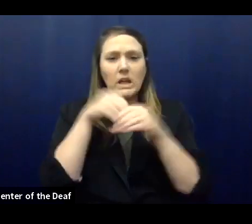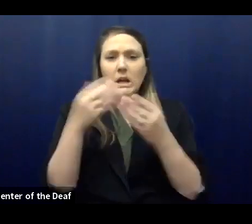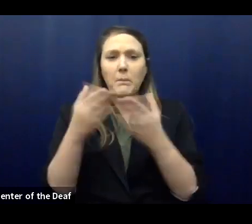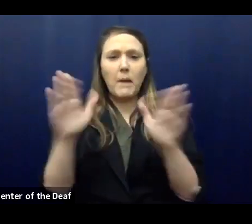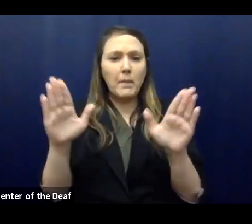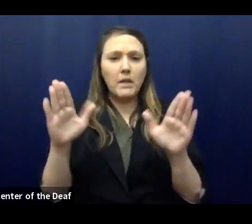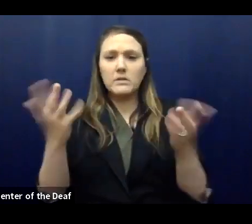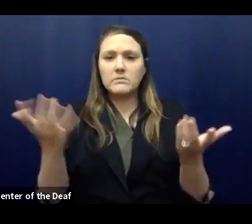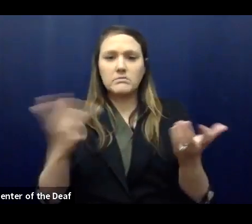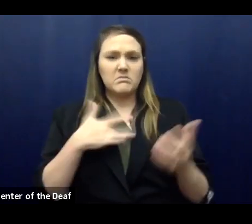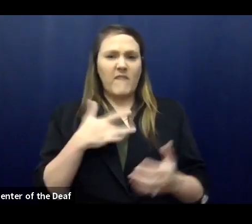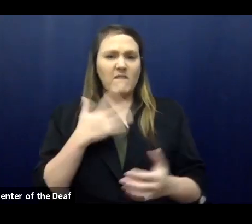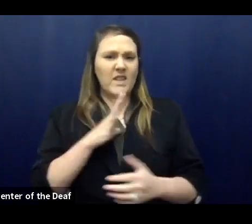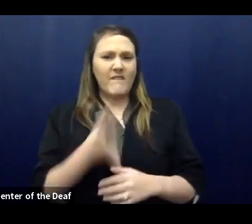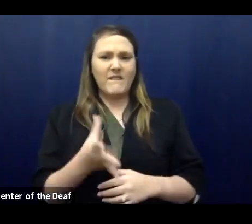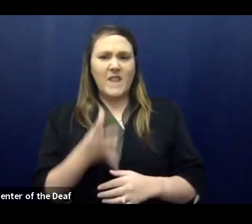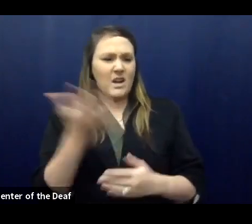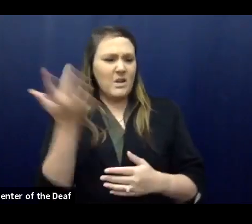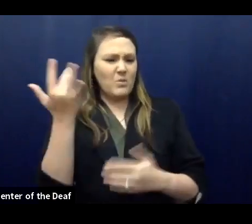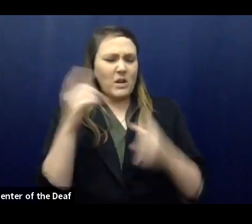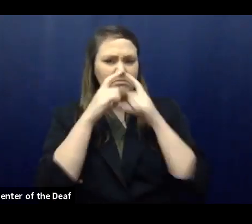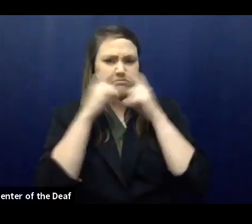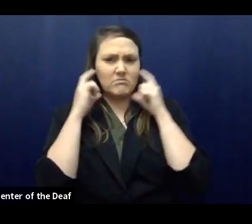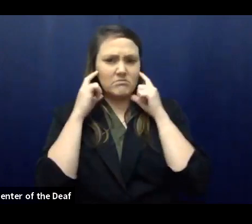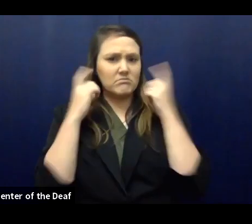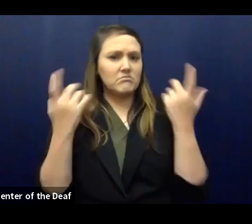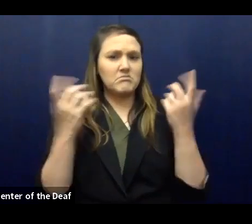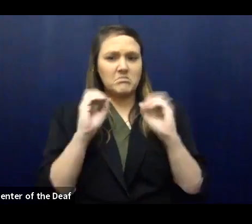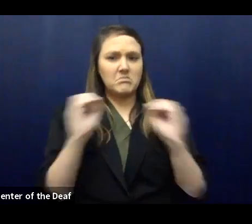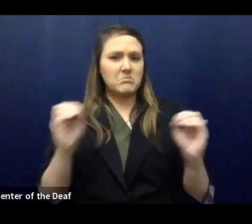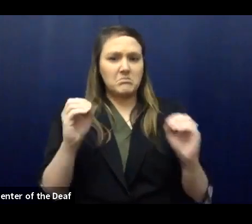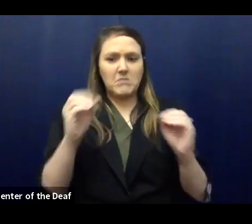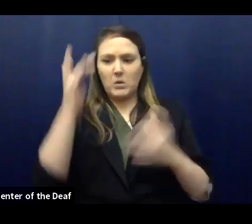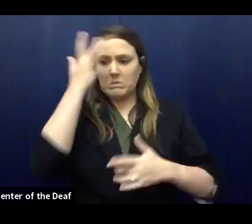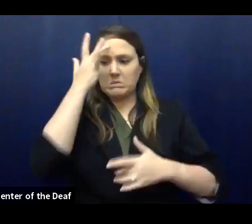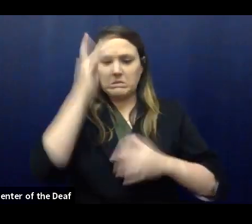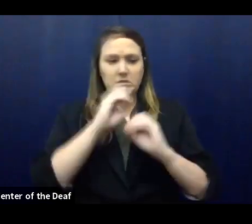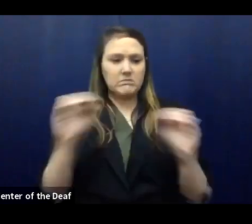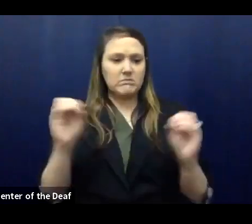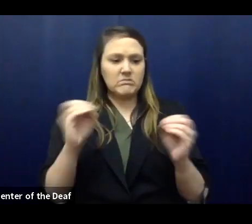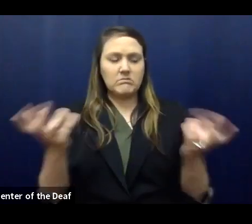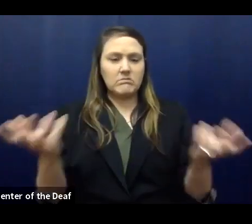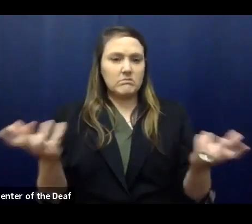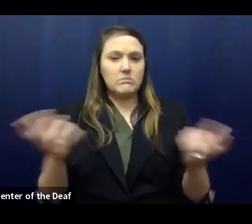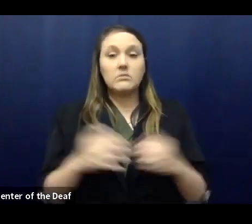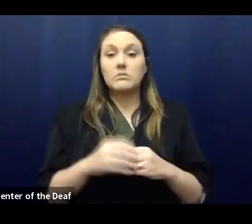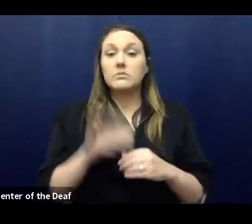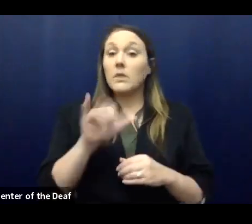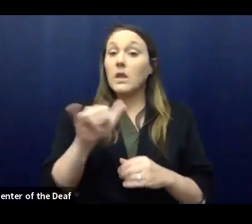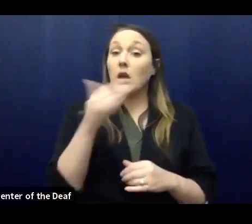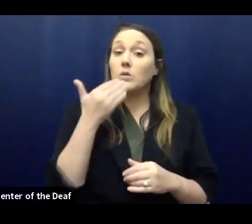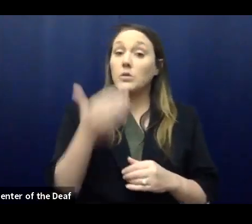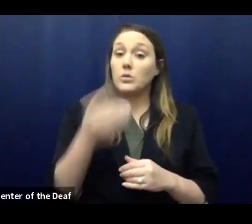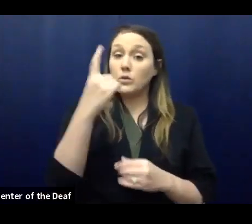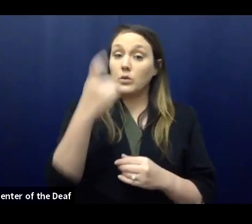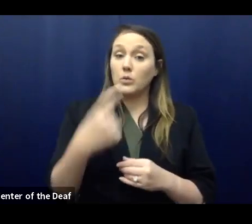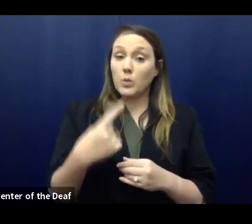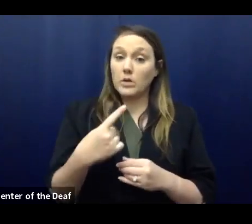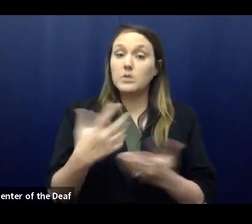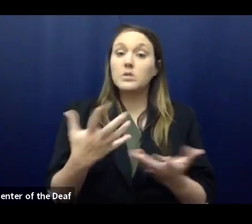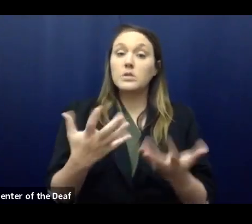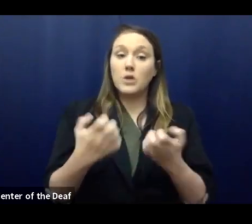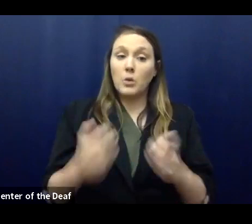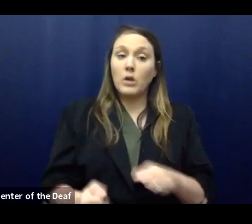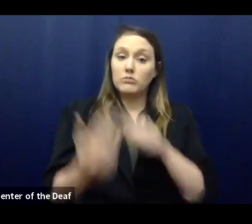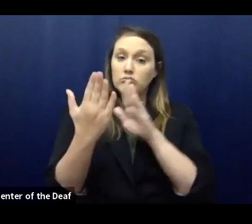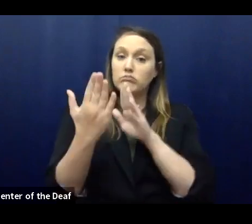they feel perfectly fine and don't have any symptoms of COVID-19. Those are good questions, and we want to address them